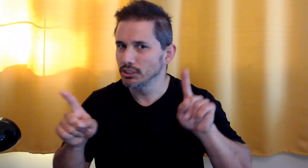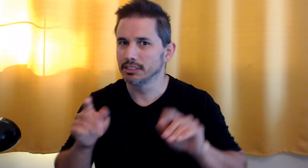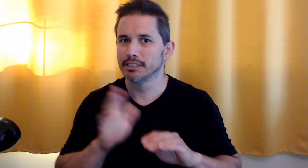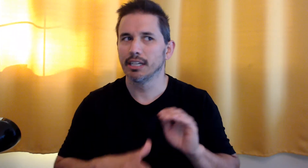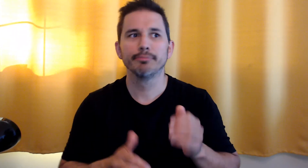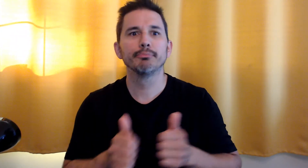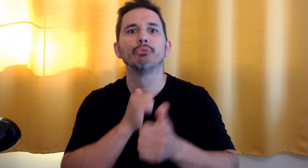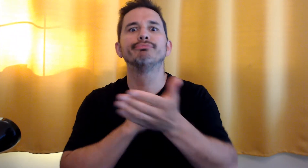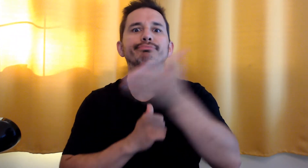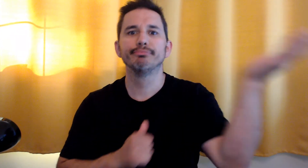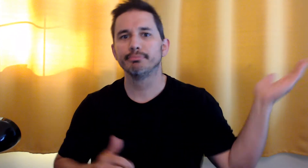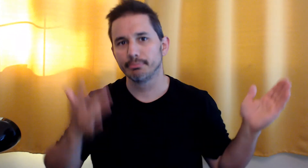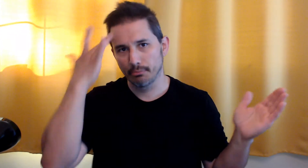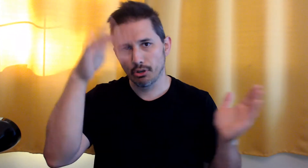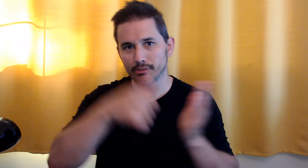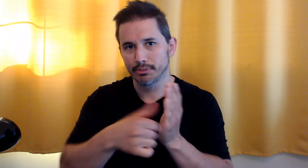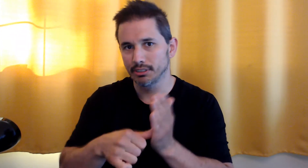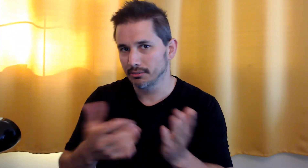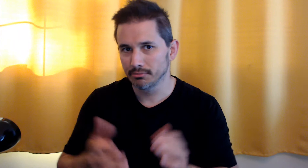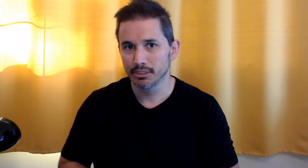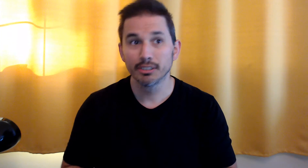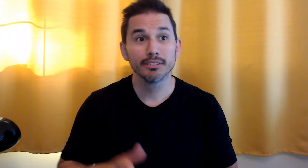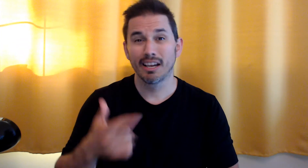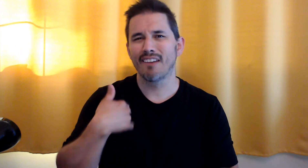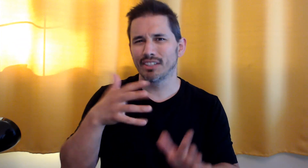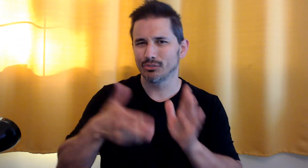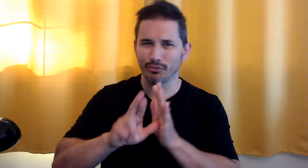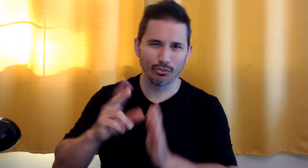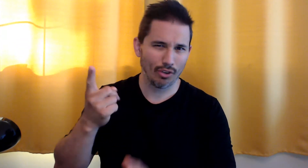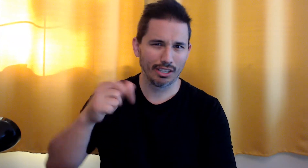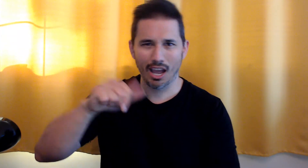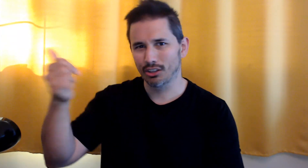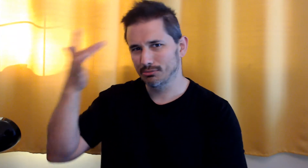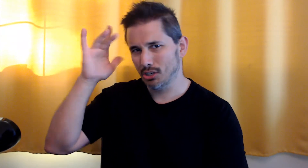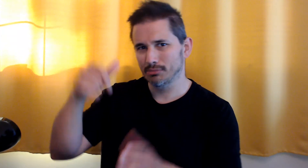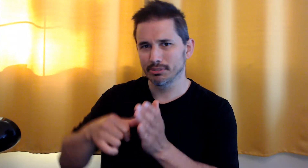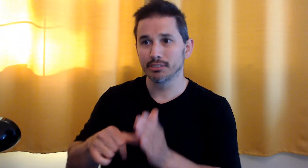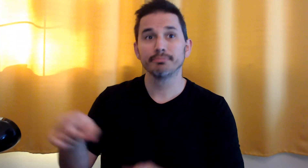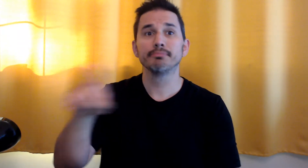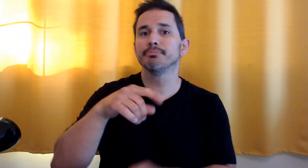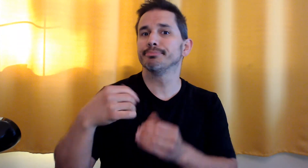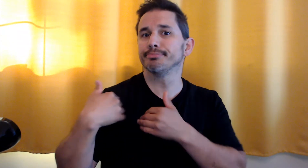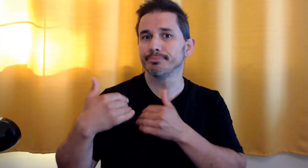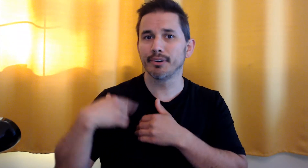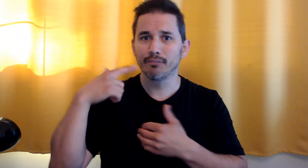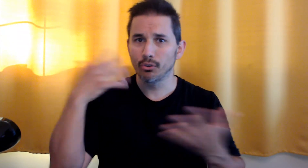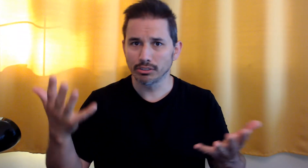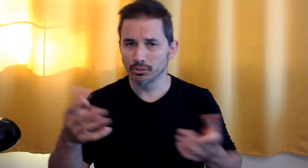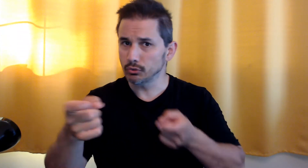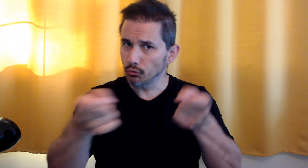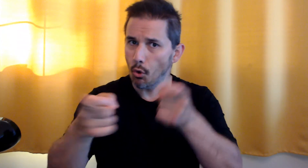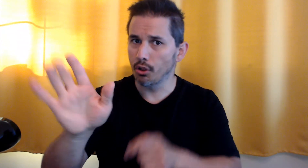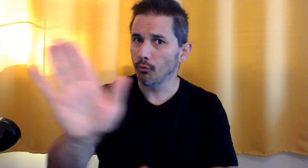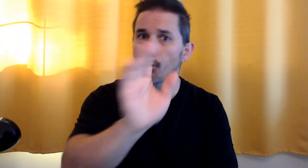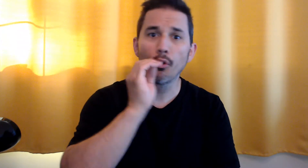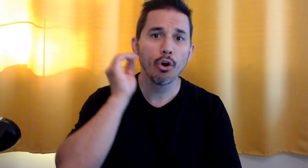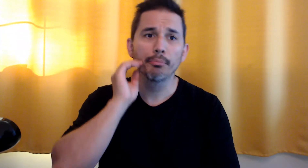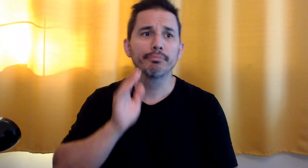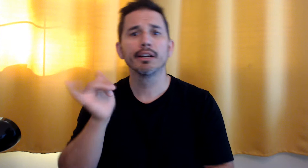And this smart button's a little bit different than all the other smart buttons out there. And there is one that I reviewed before, and what they usually